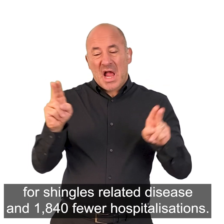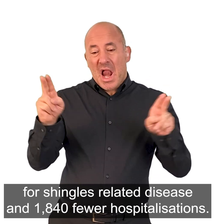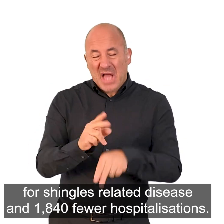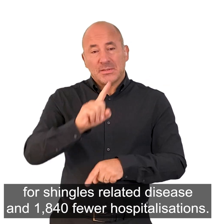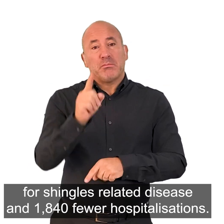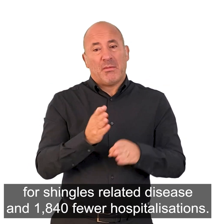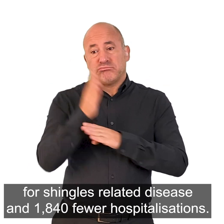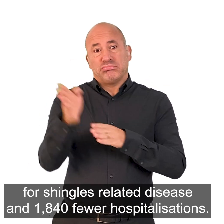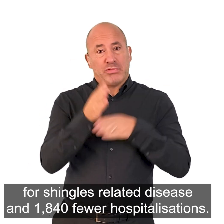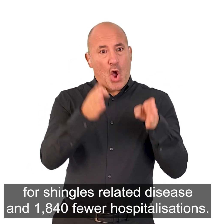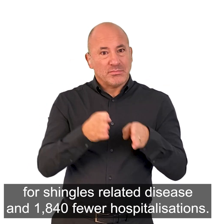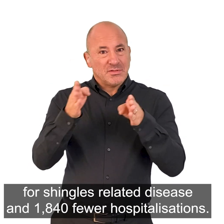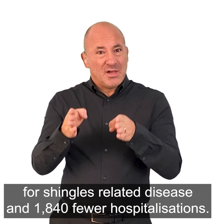fewer hospitalizations.